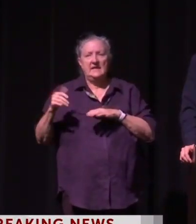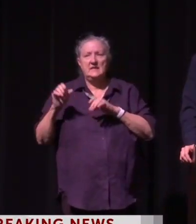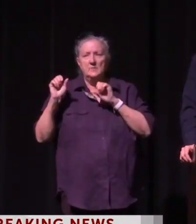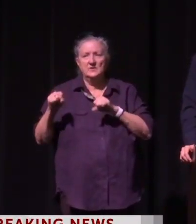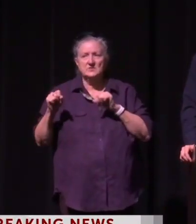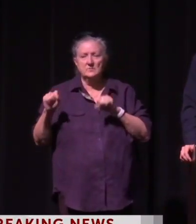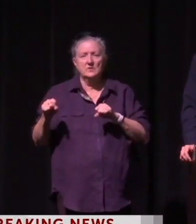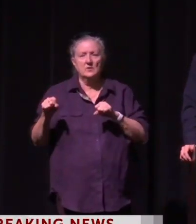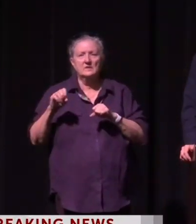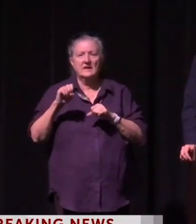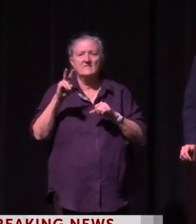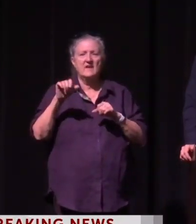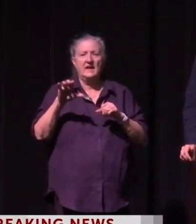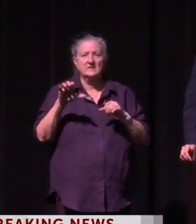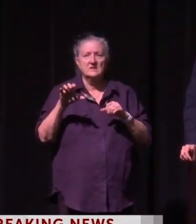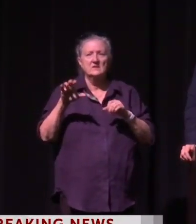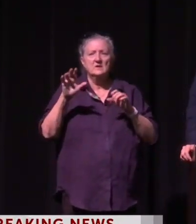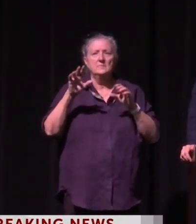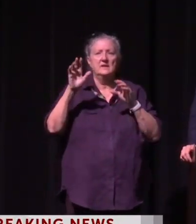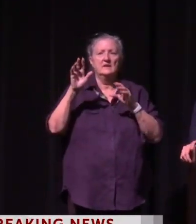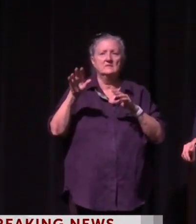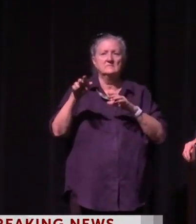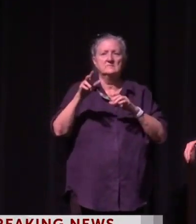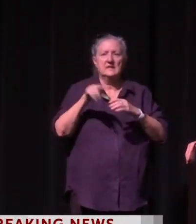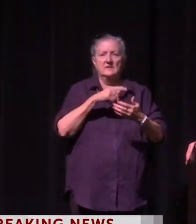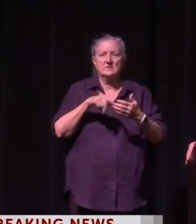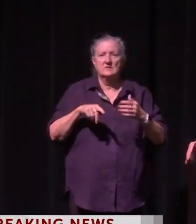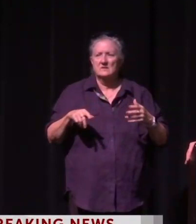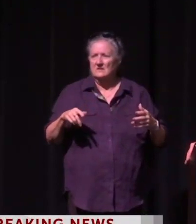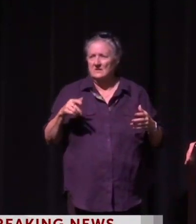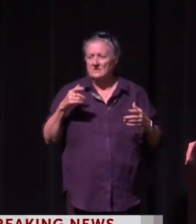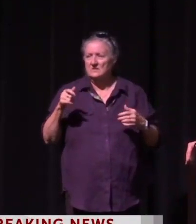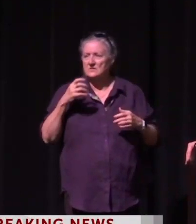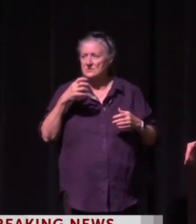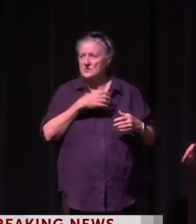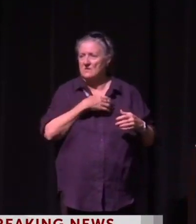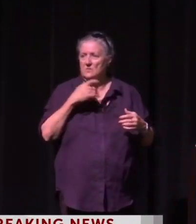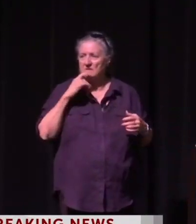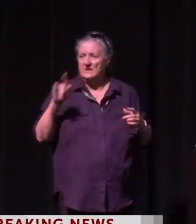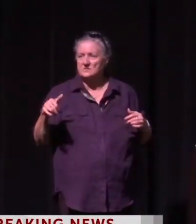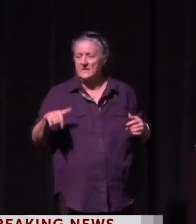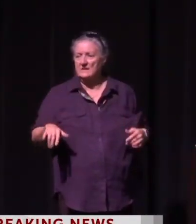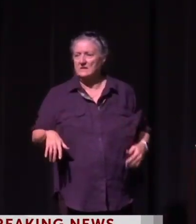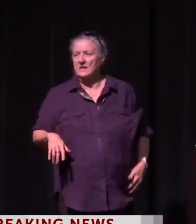you see those evac orders being lifted? Sheriff, do you want to answer that?